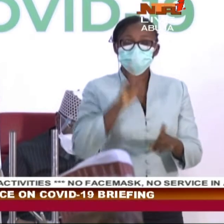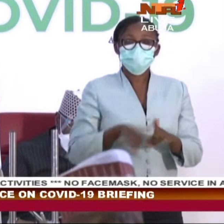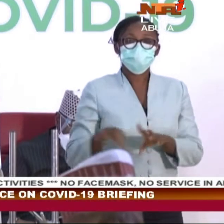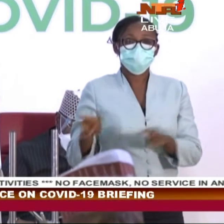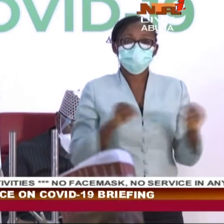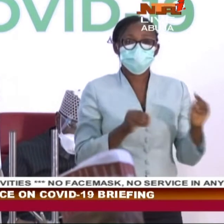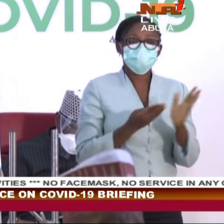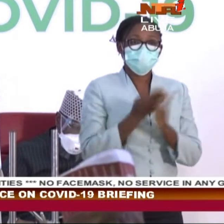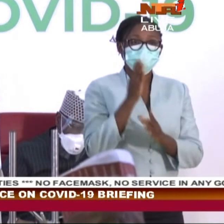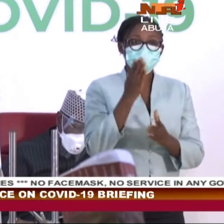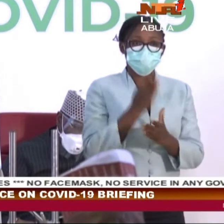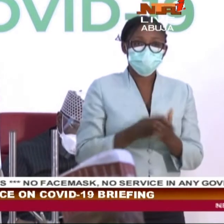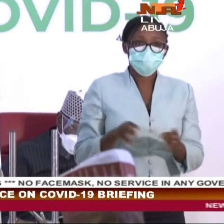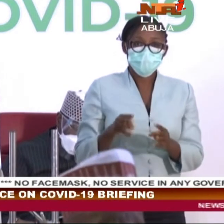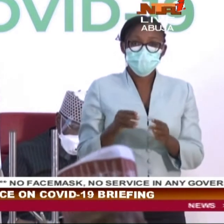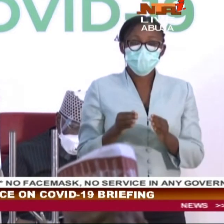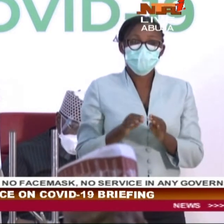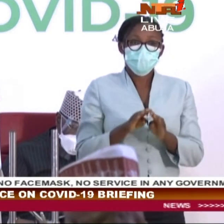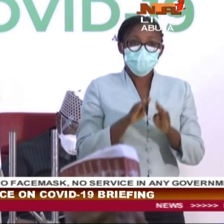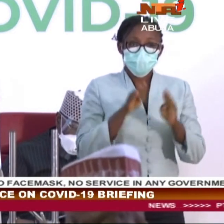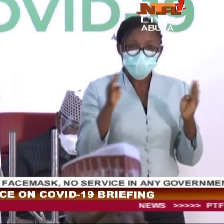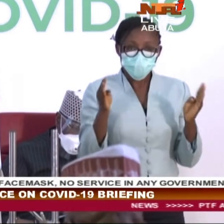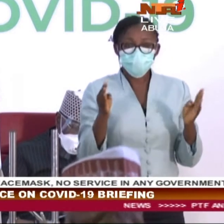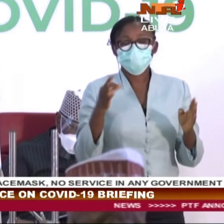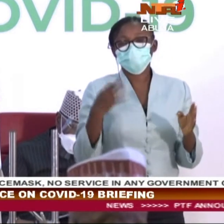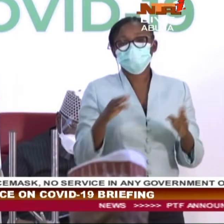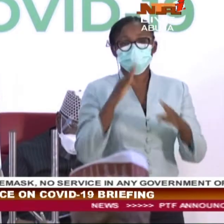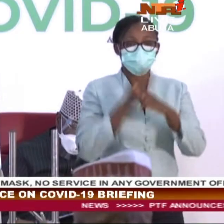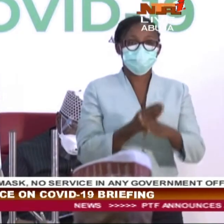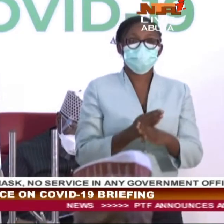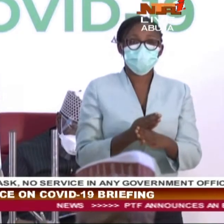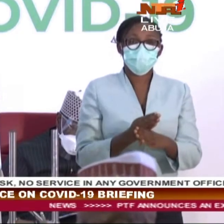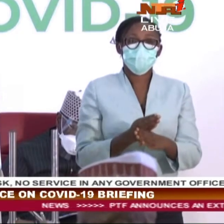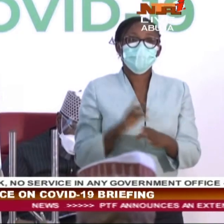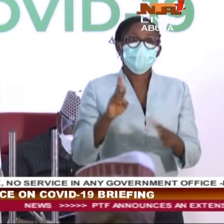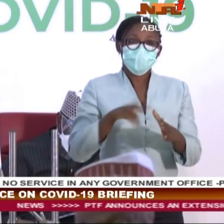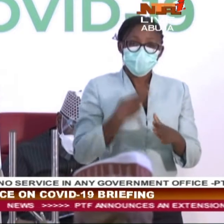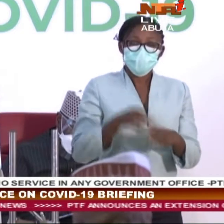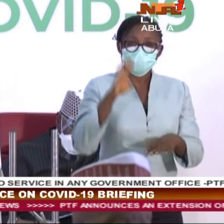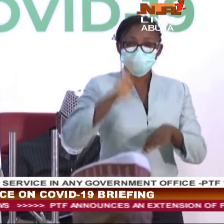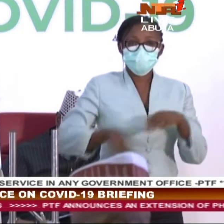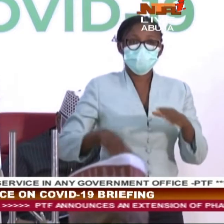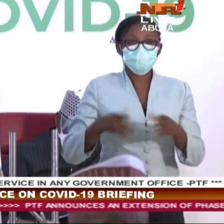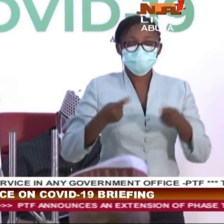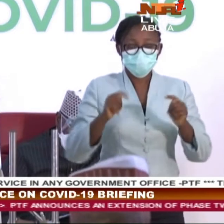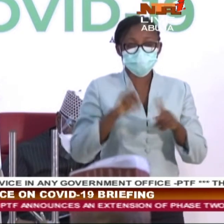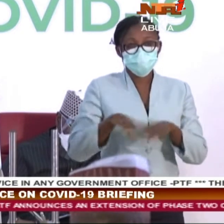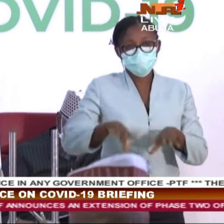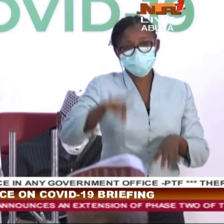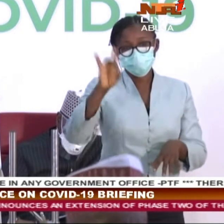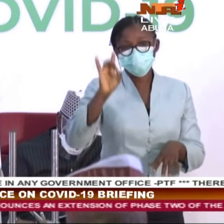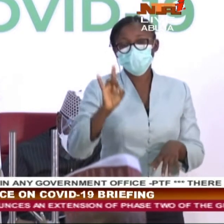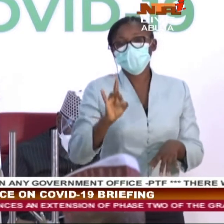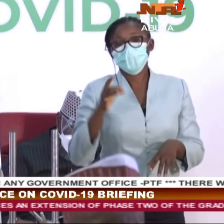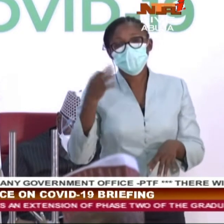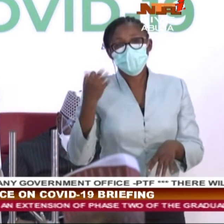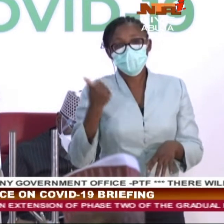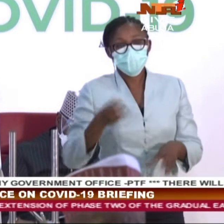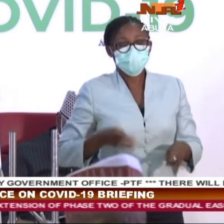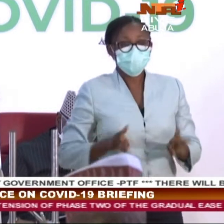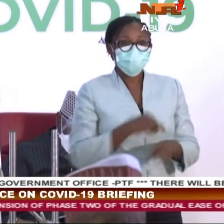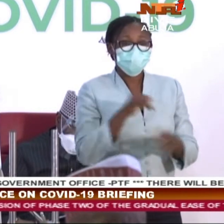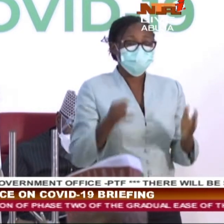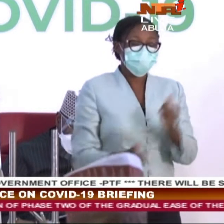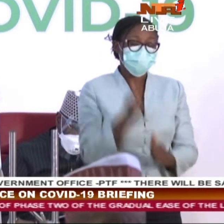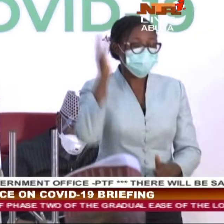fires across the country, rather than trying to fight a raging fire across the whole country, which will be very